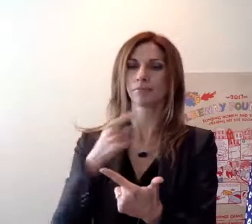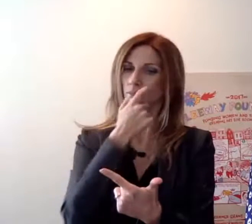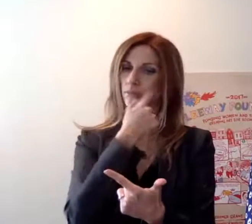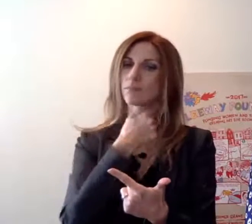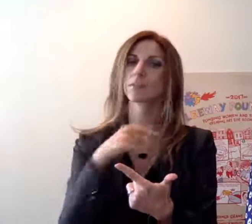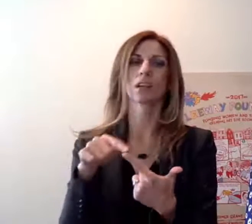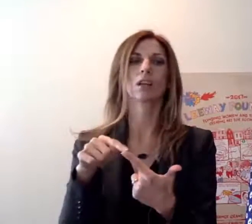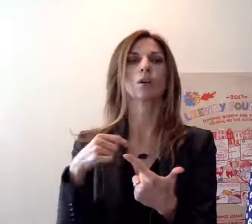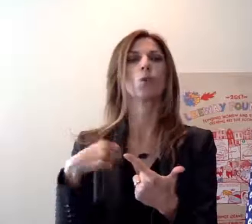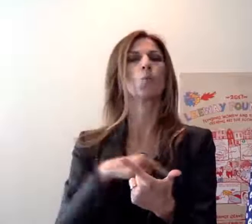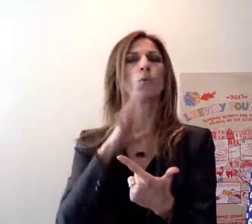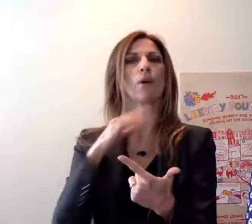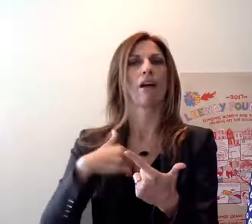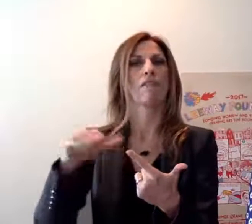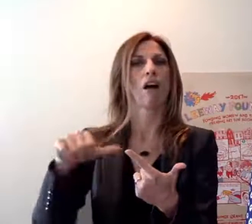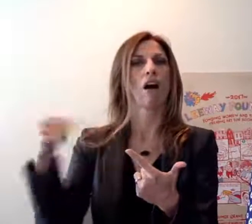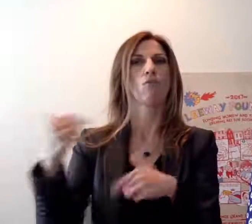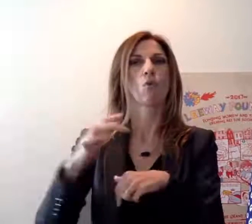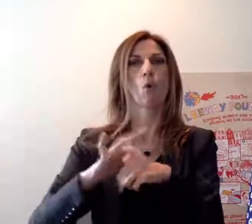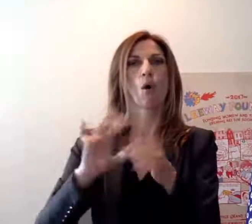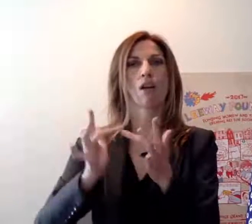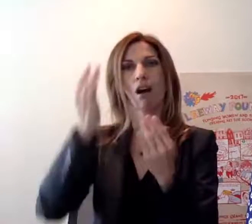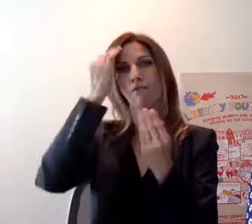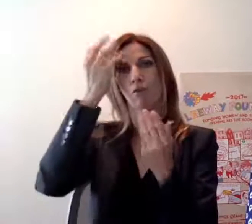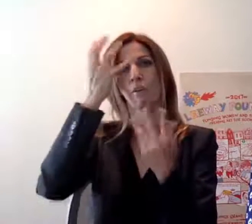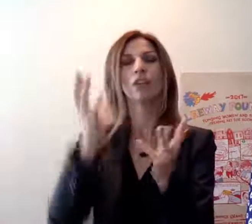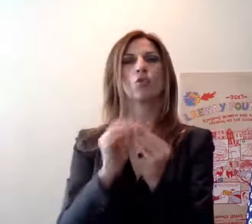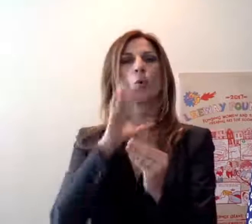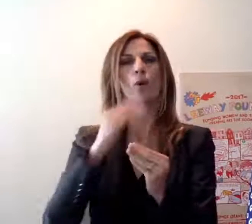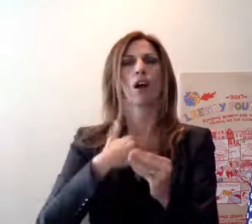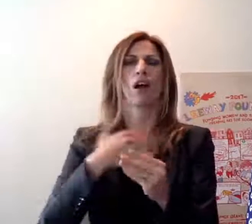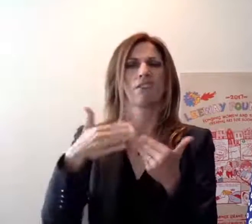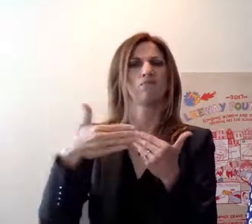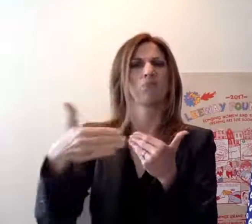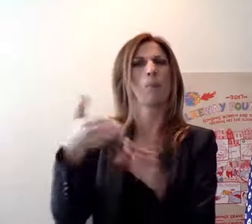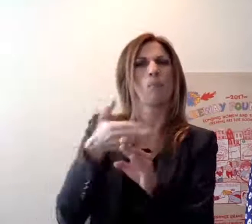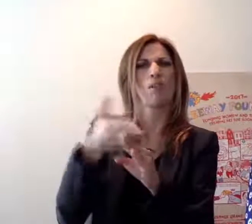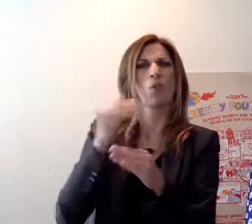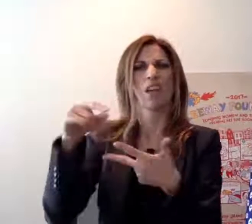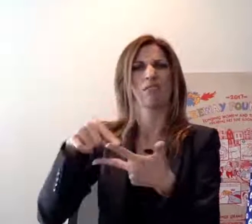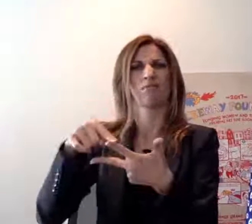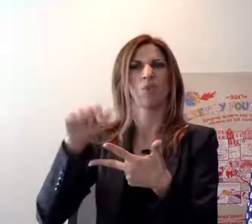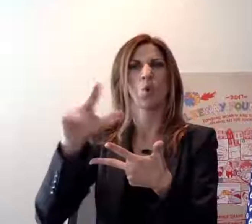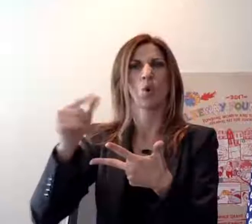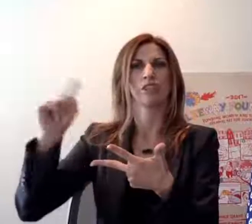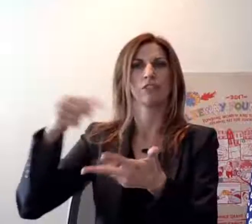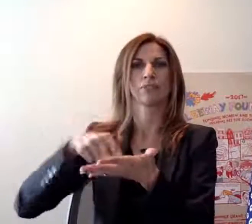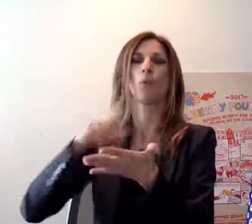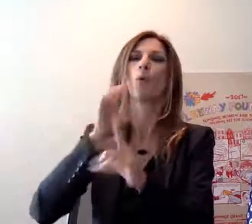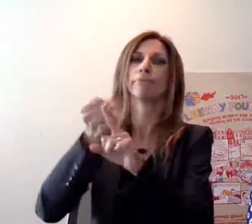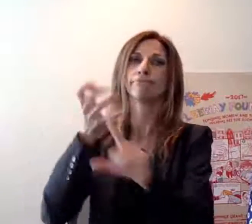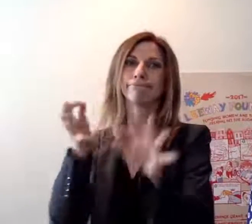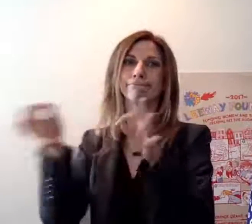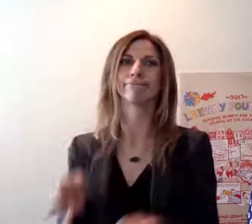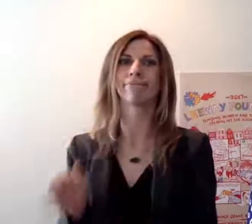And we will have another online info session shortly beforehand that will focus more in detail on that application.